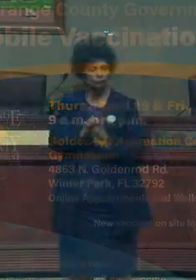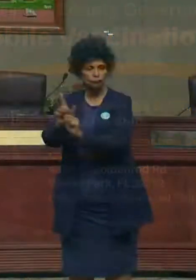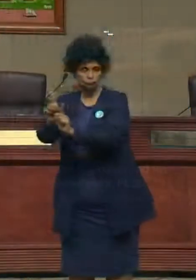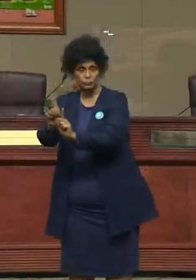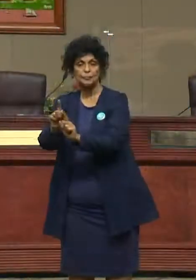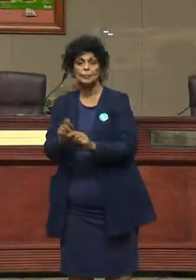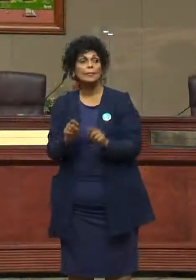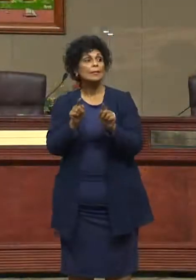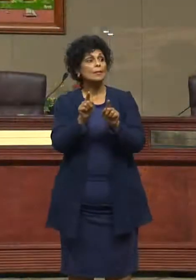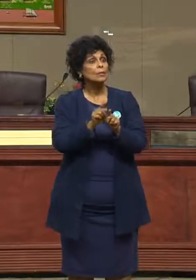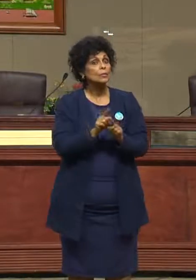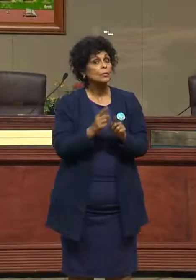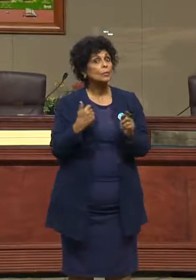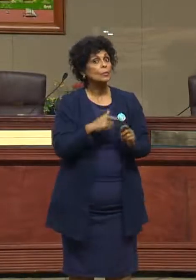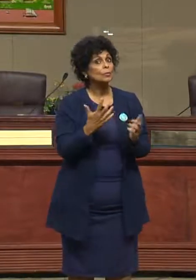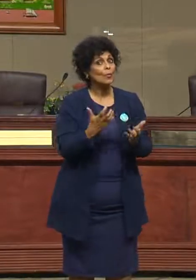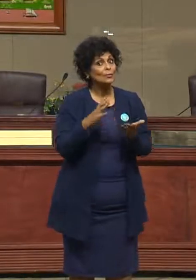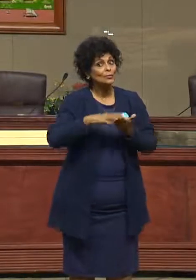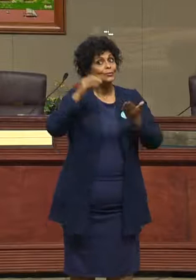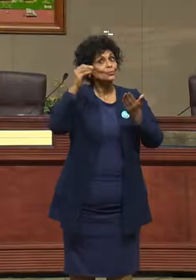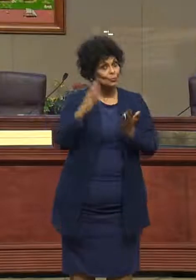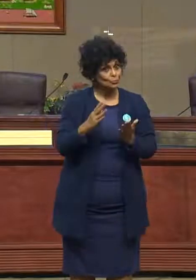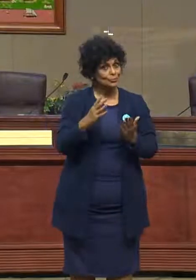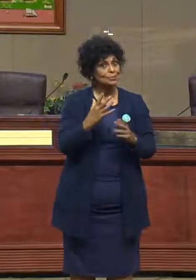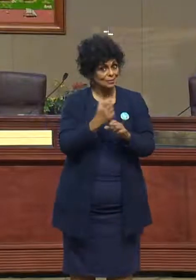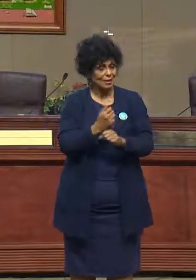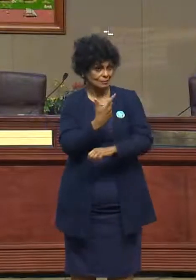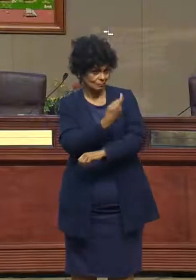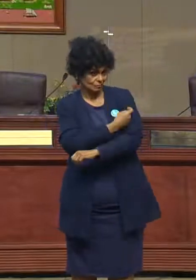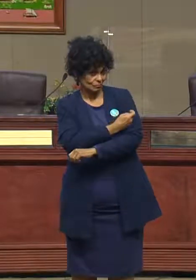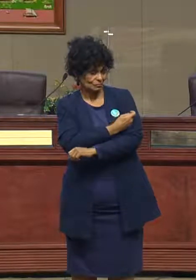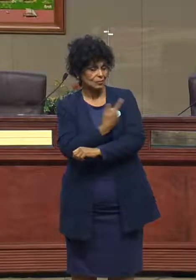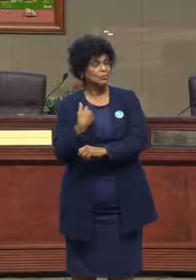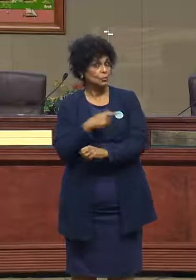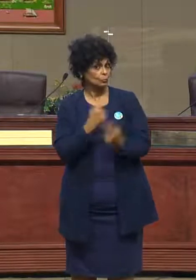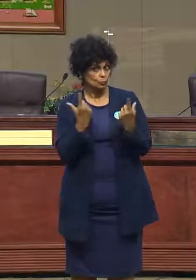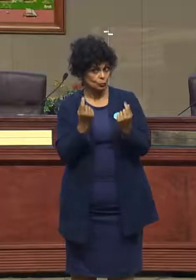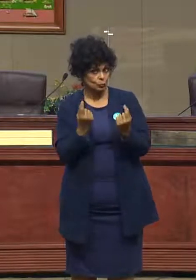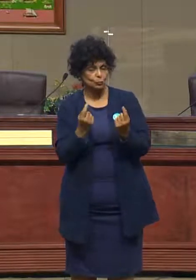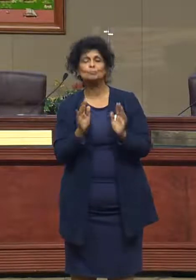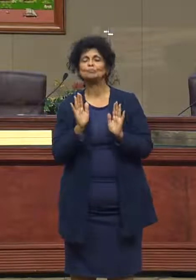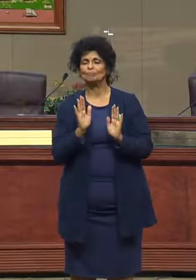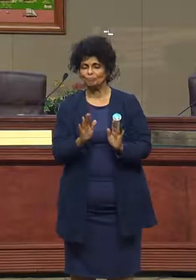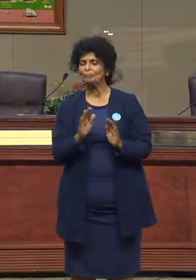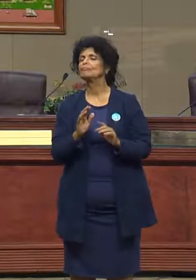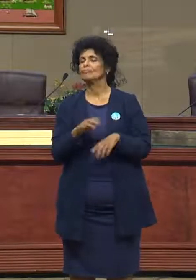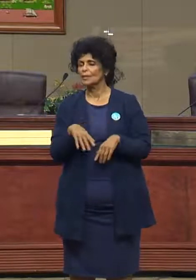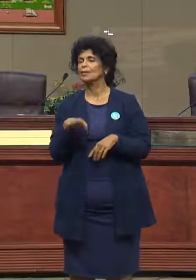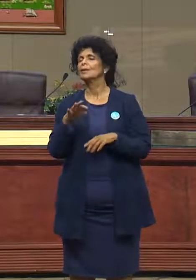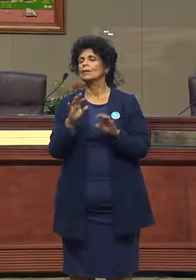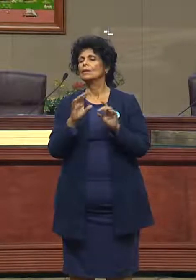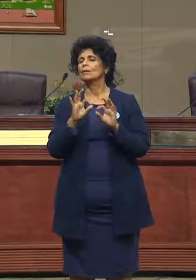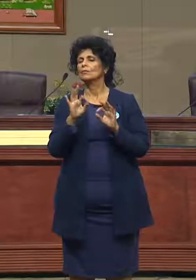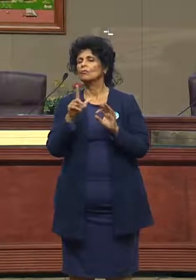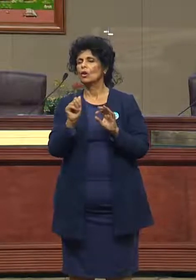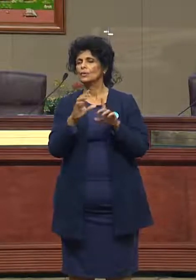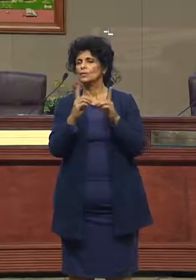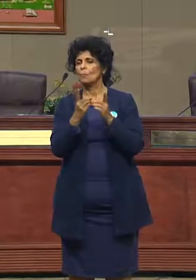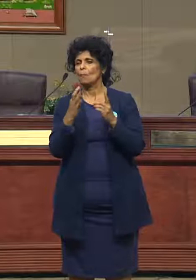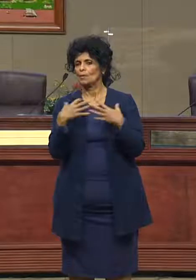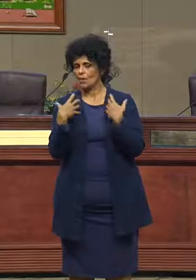get vaccinated, we're working with Florida Department of Health and Orange County Public Schools to